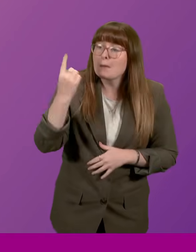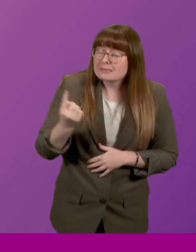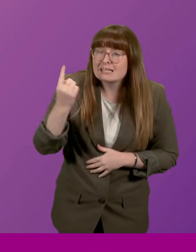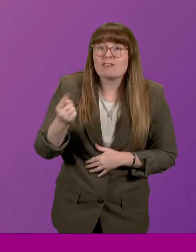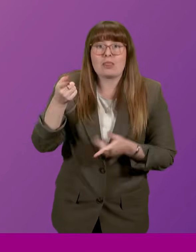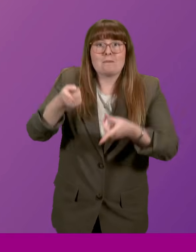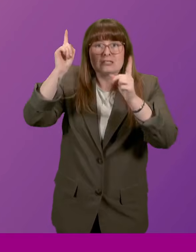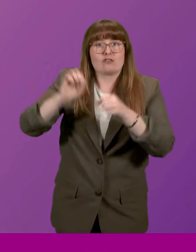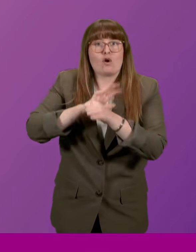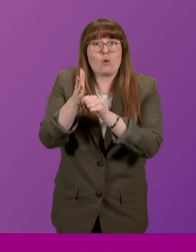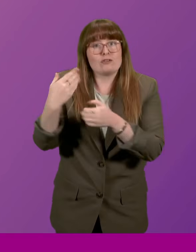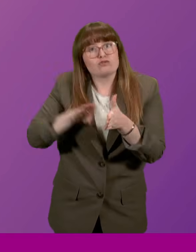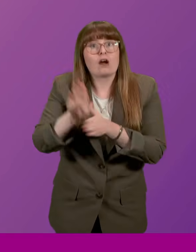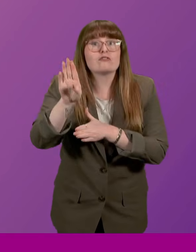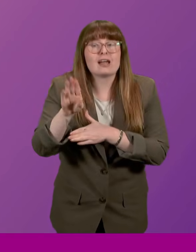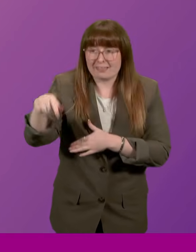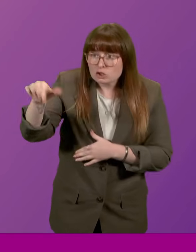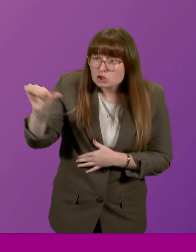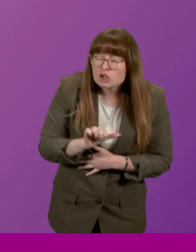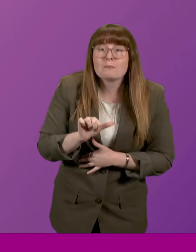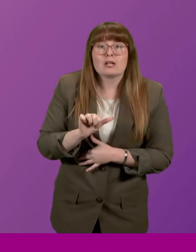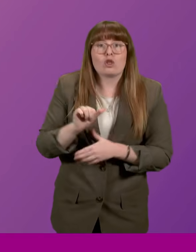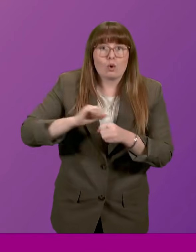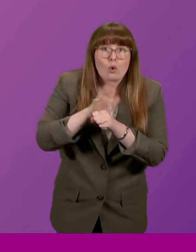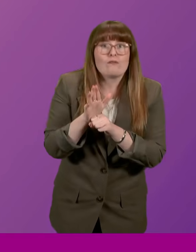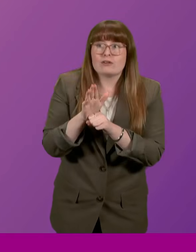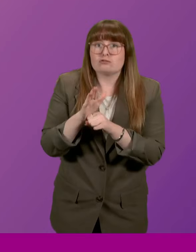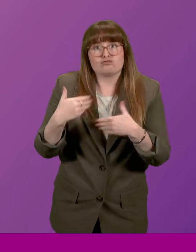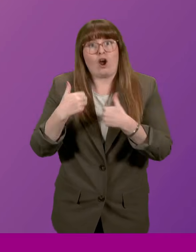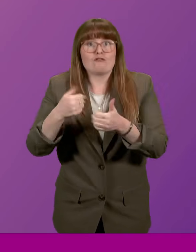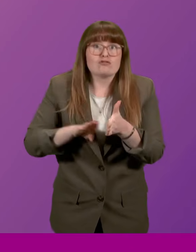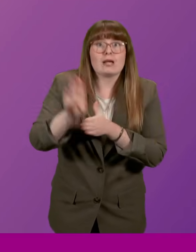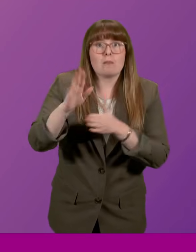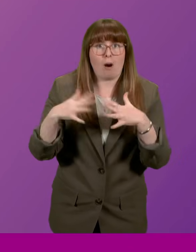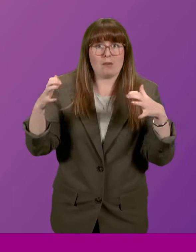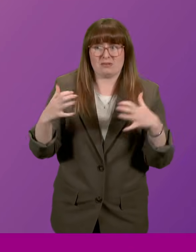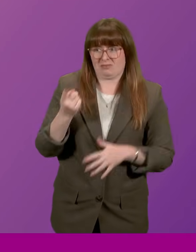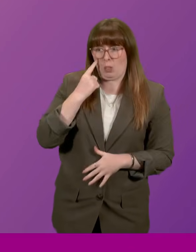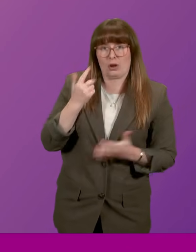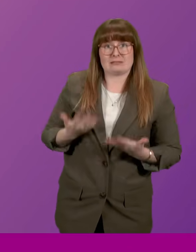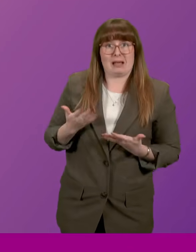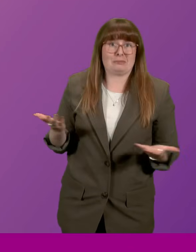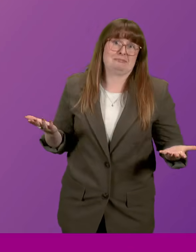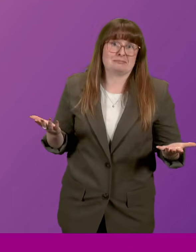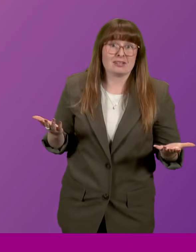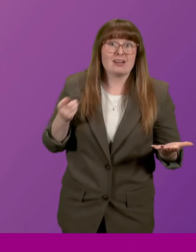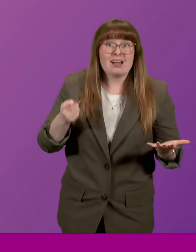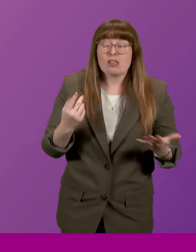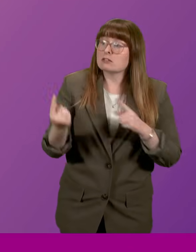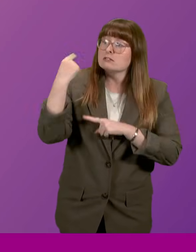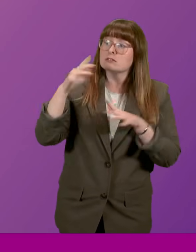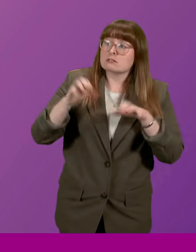and this was supposed to be the COVID Recovery Parliament. But look at where we are. At the start of this Parliament, there were